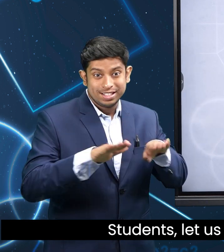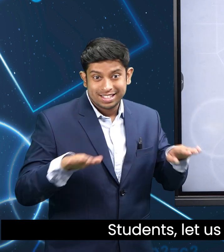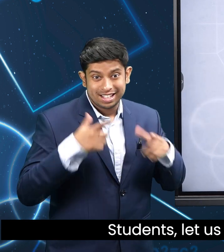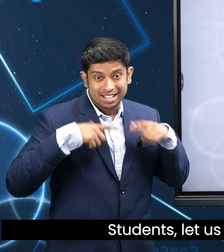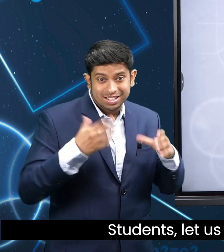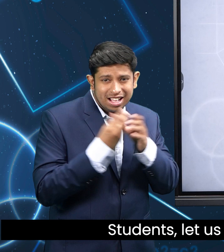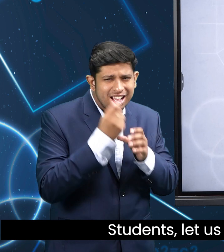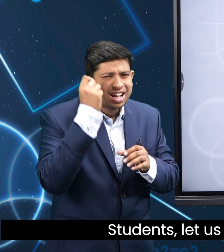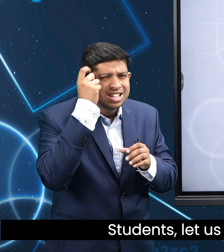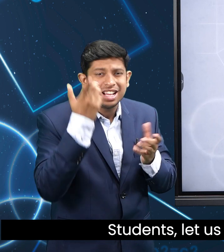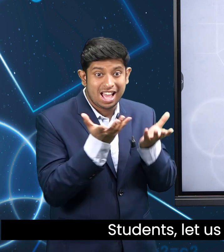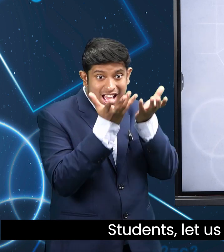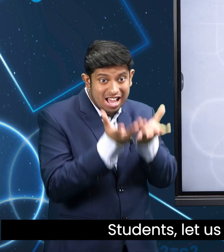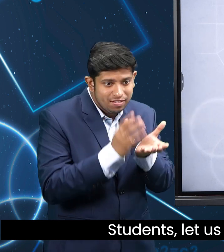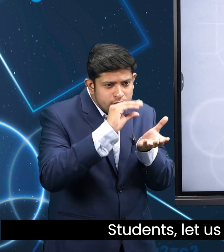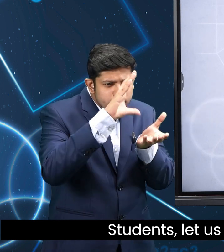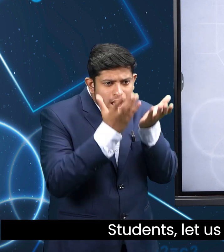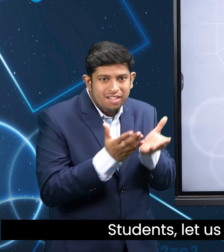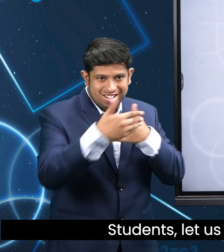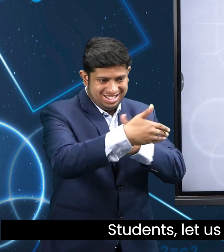Students, let us understand the volume of a cuboid.